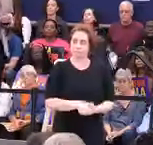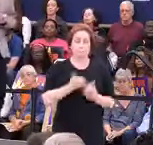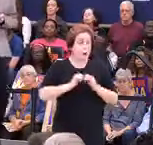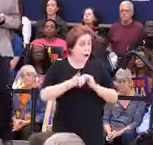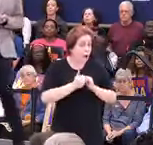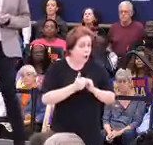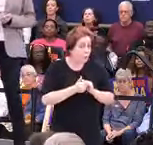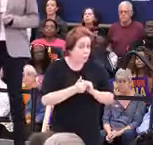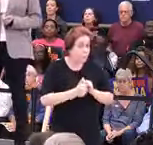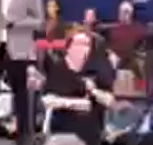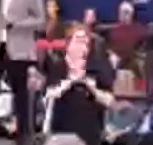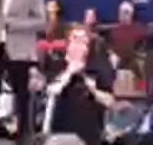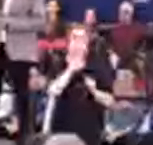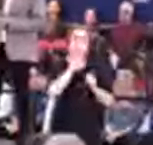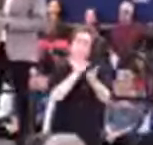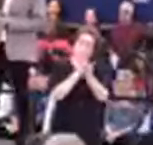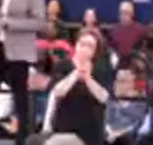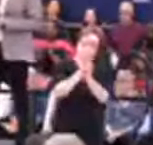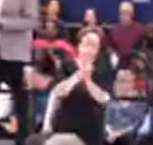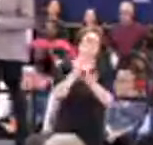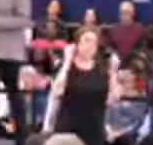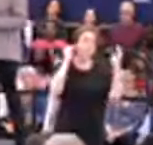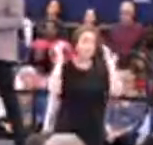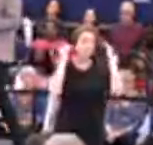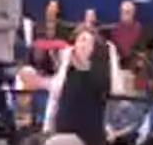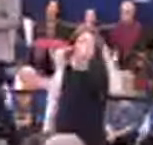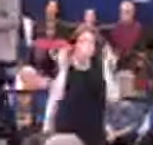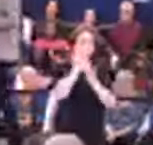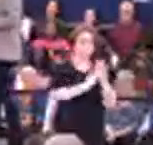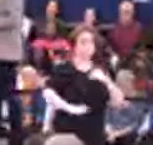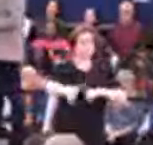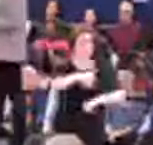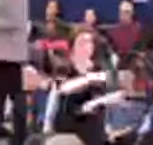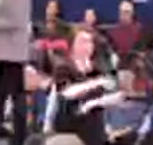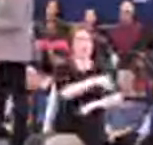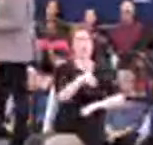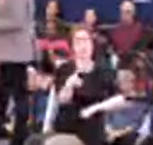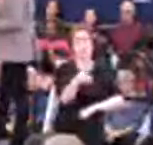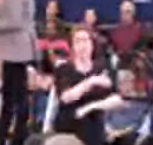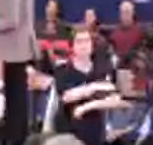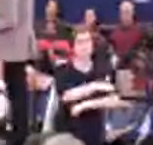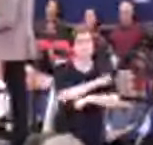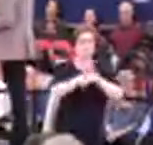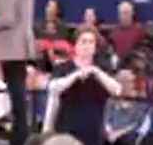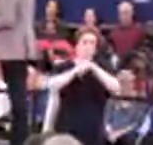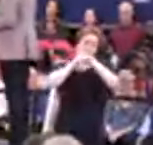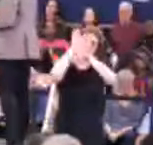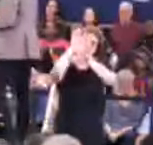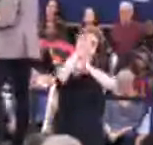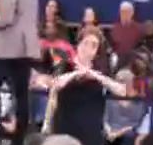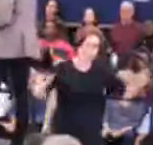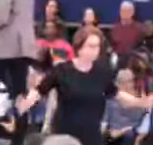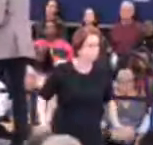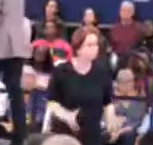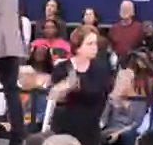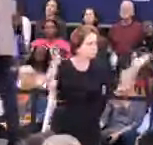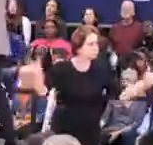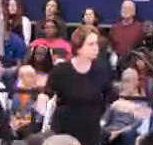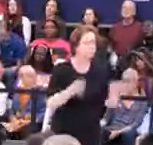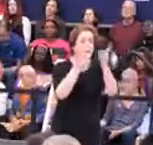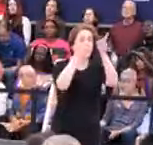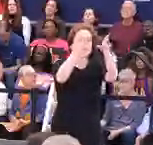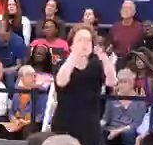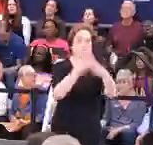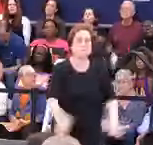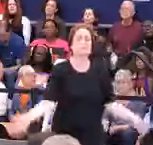also speak truth and acknowledge that there have been some powerful forces trying to sow hate and division among us, including